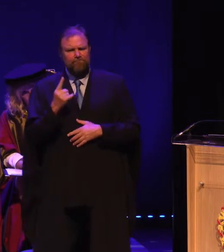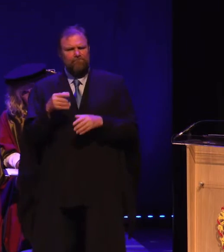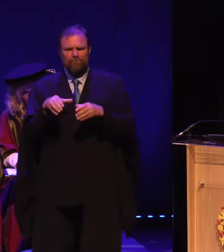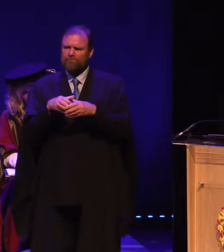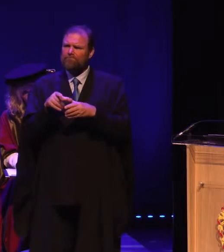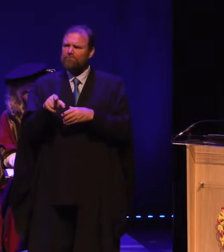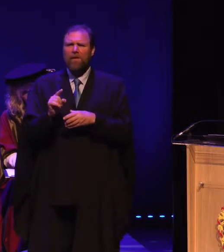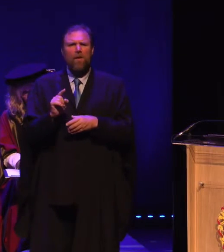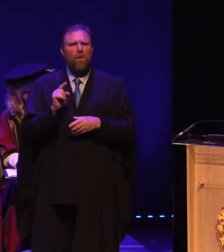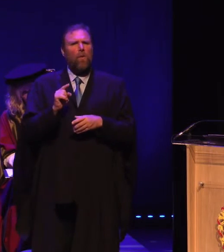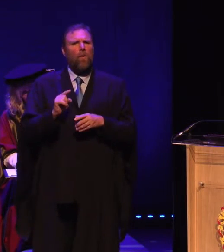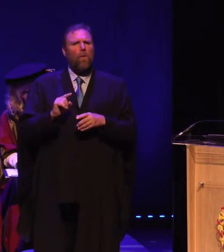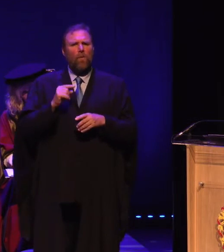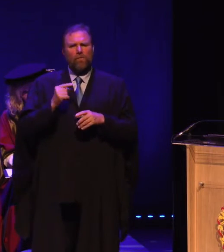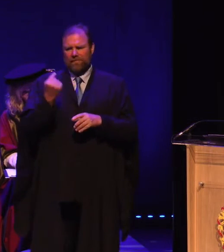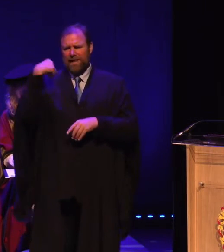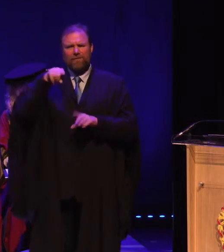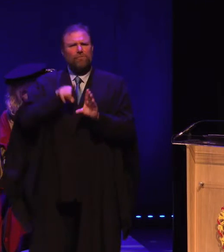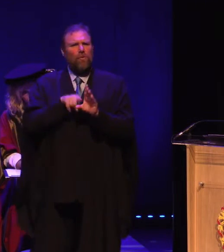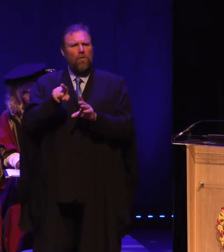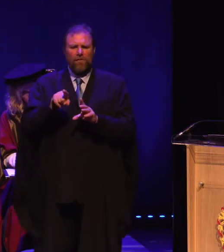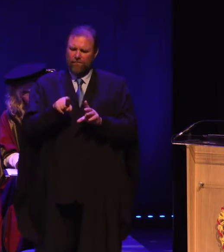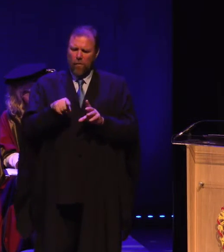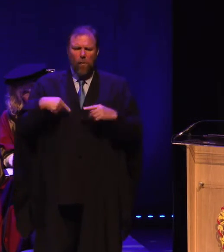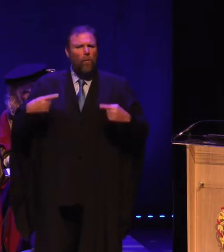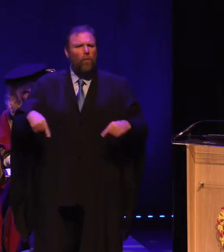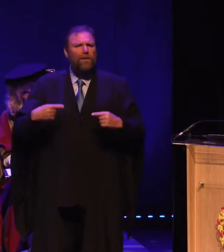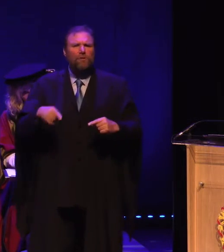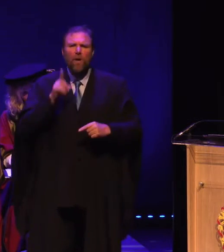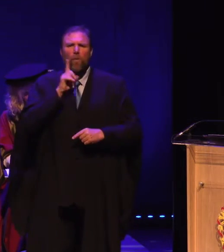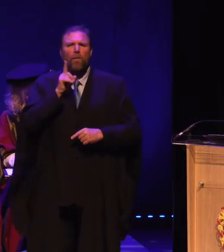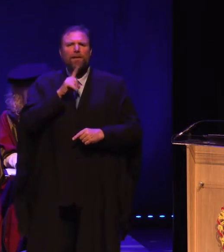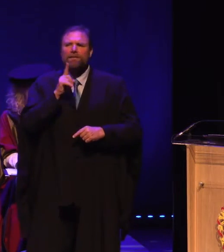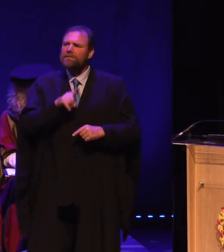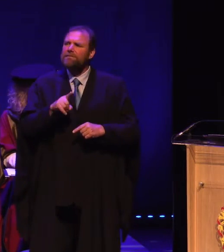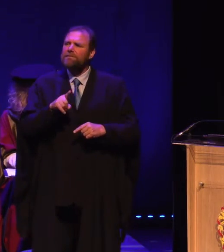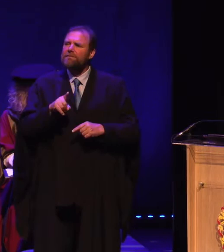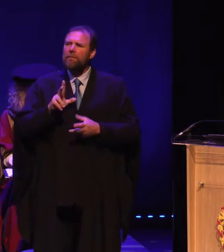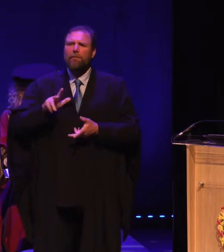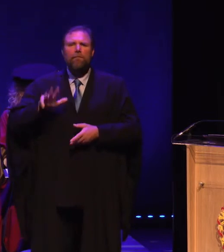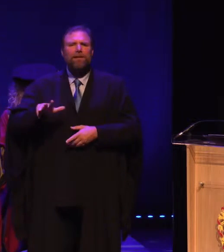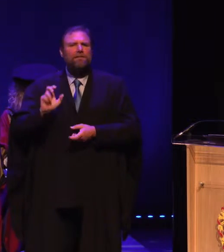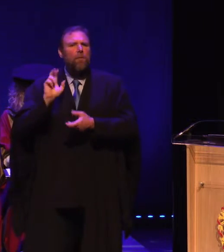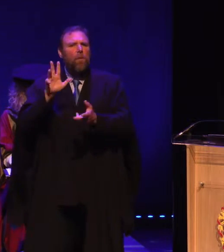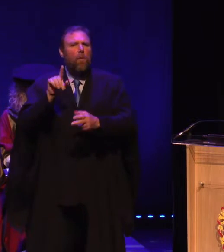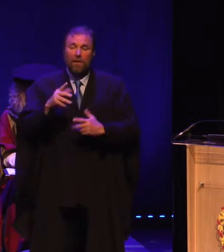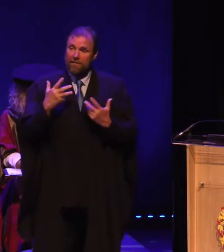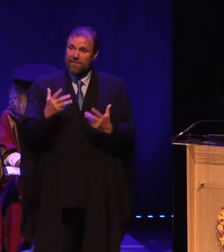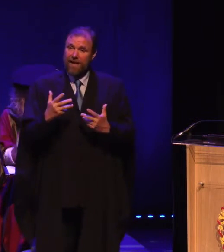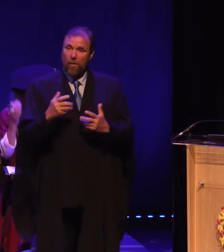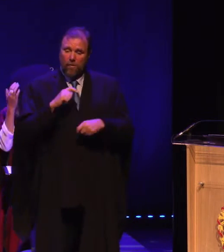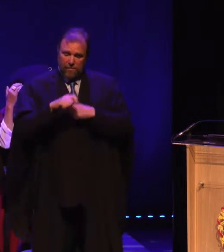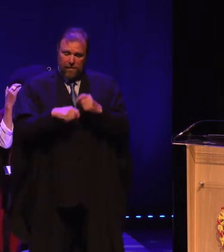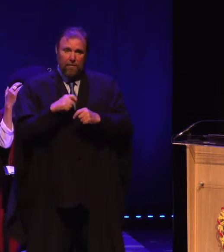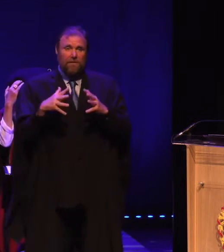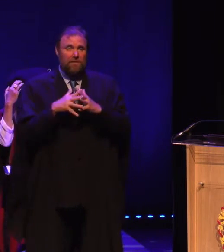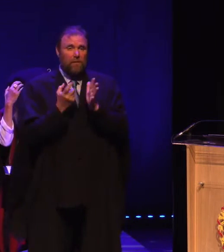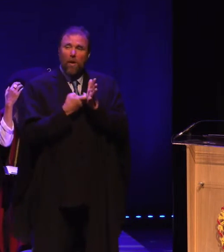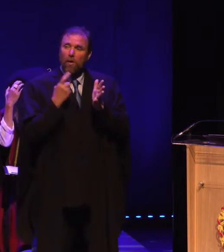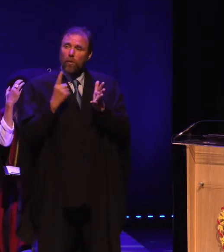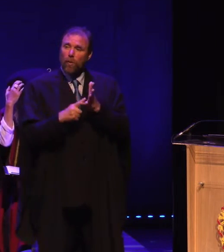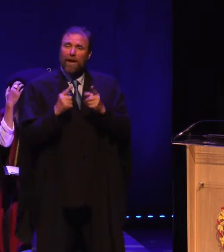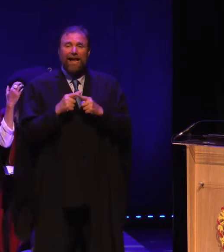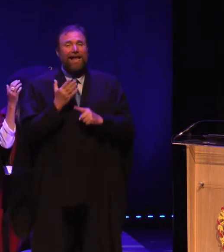Premier Women's Wheelchair Basketball, Cardiff Met will now become the Welsh Rugby Union East Wales Women and